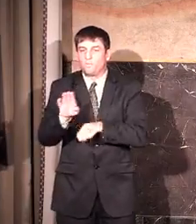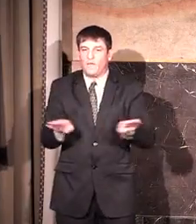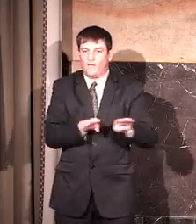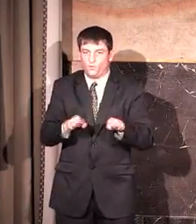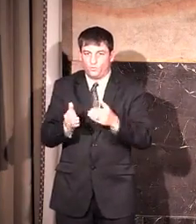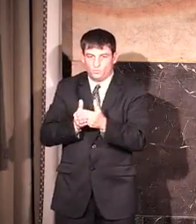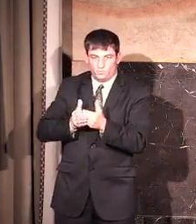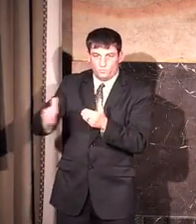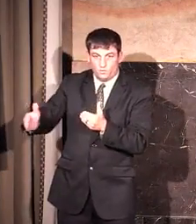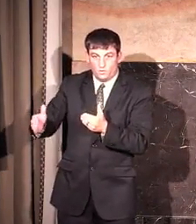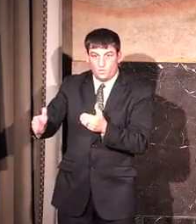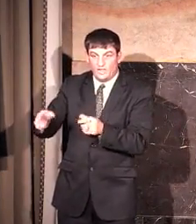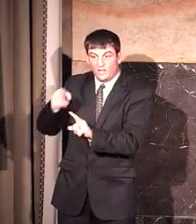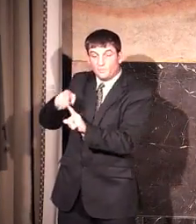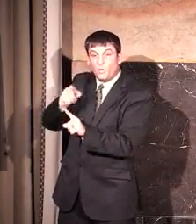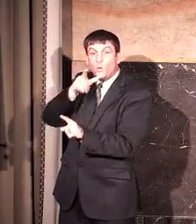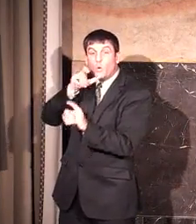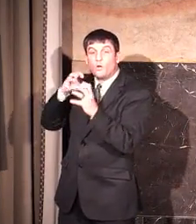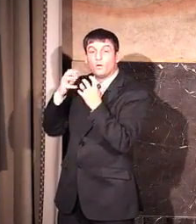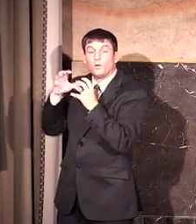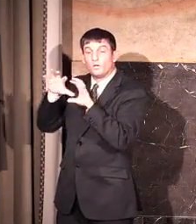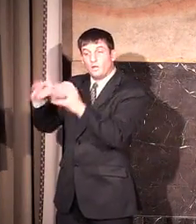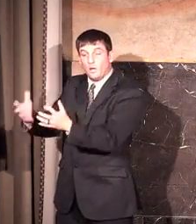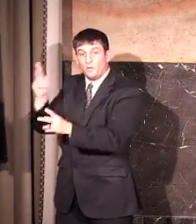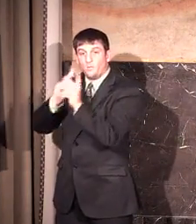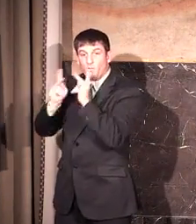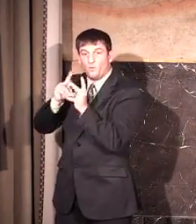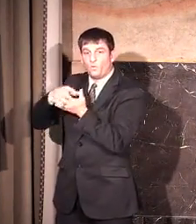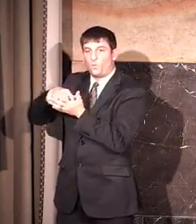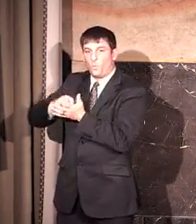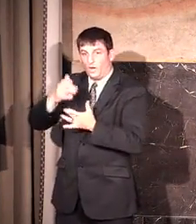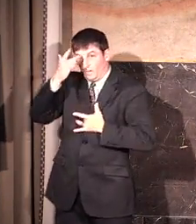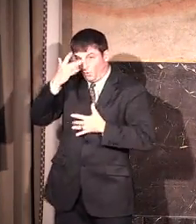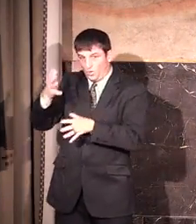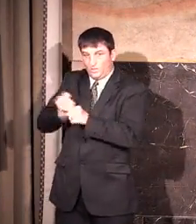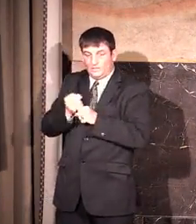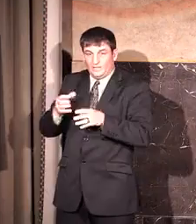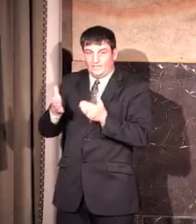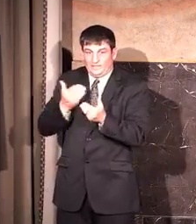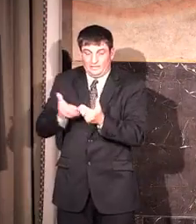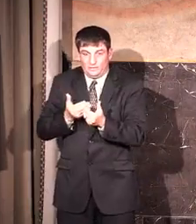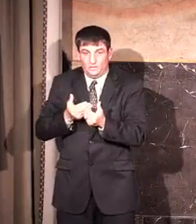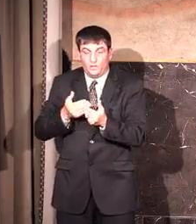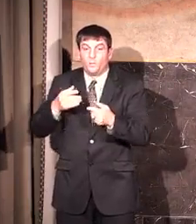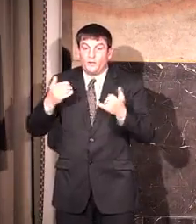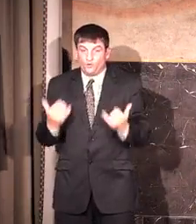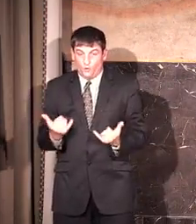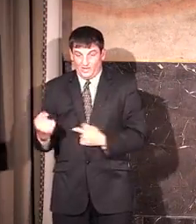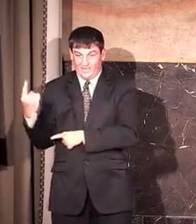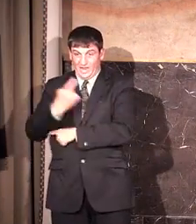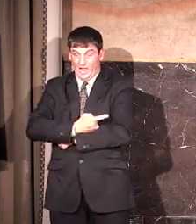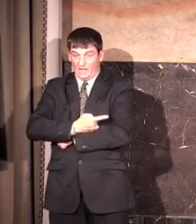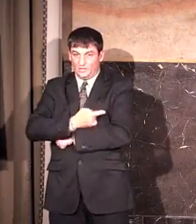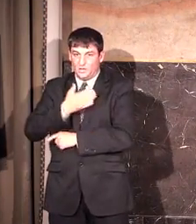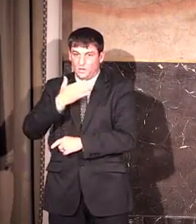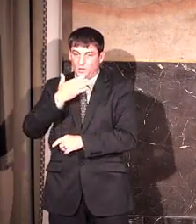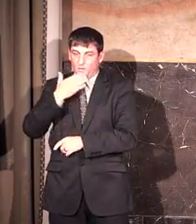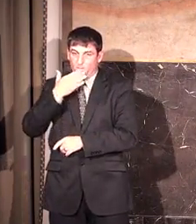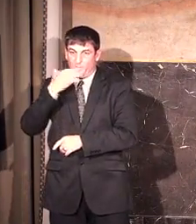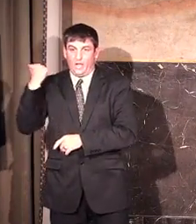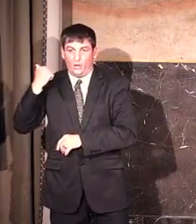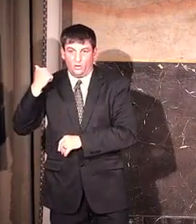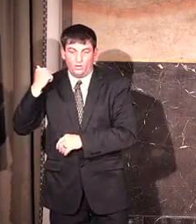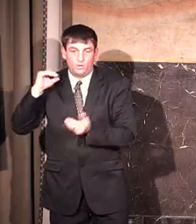vulnerable people. But we are in a much better place, quite frankly, today than I thought would have been